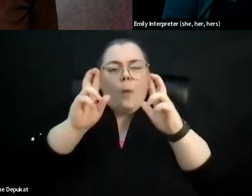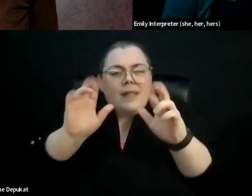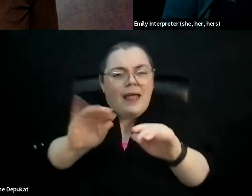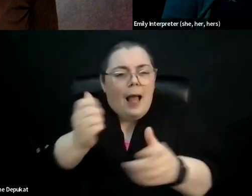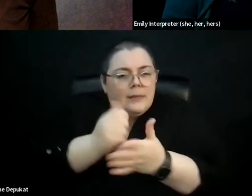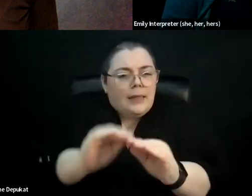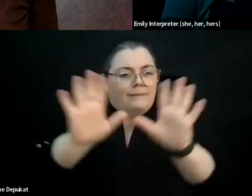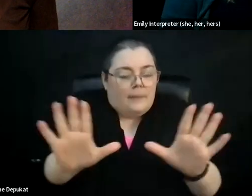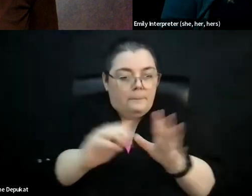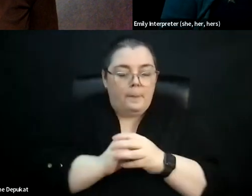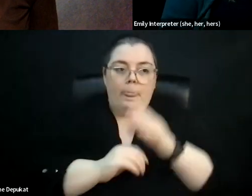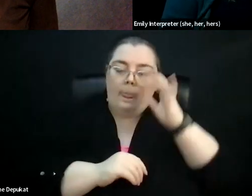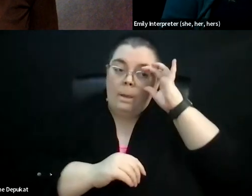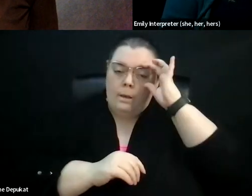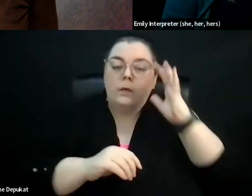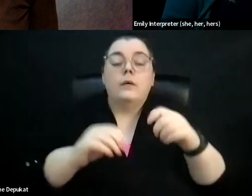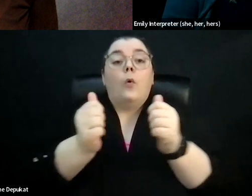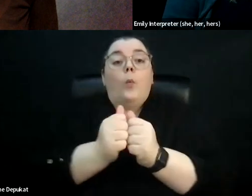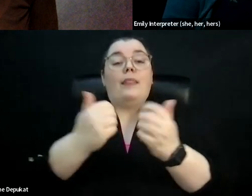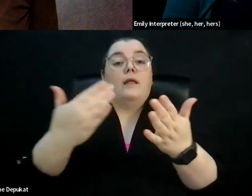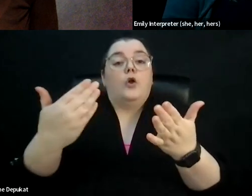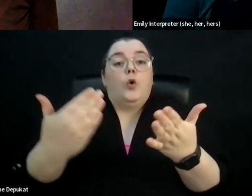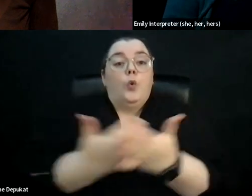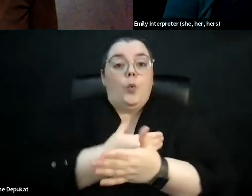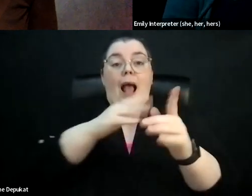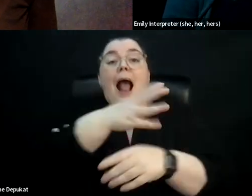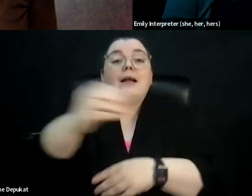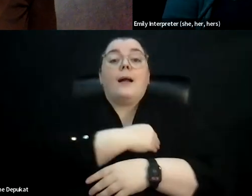So I know it's been confusing thus far, and I hope this helps clarify things.